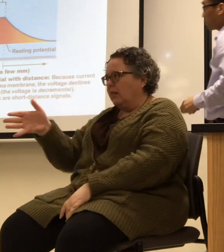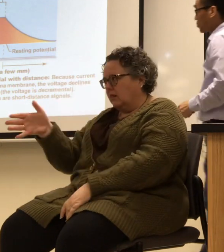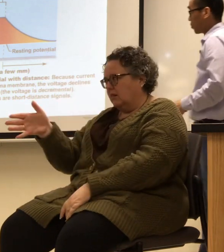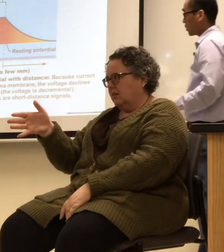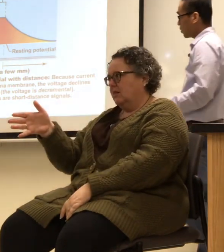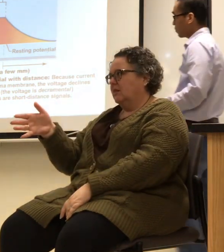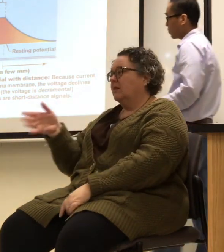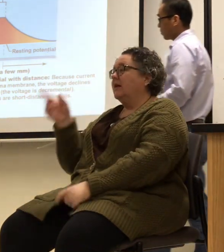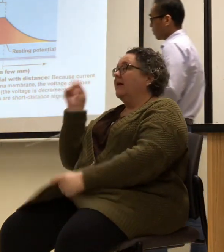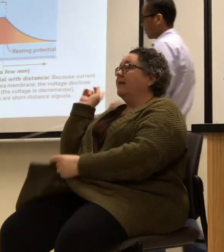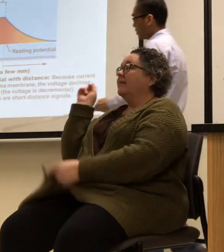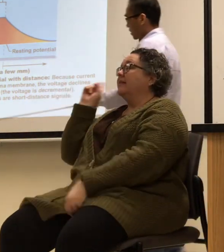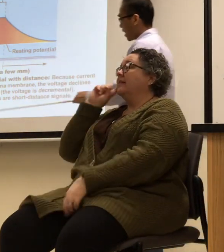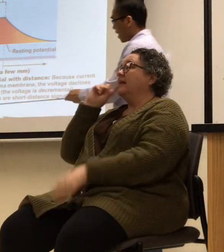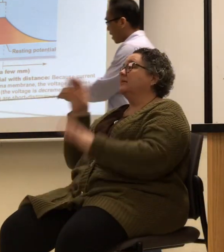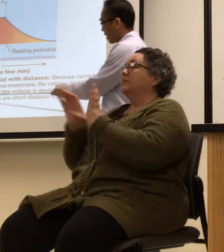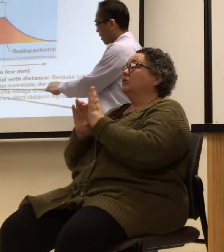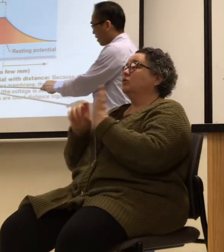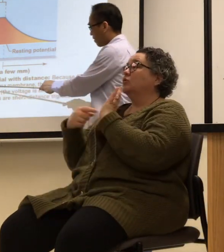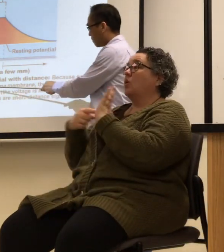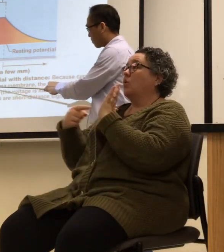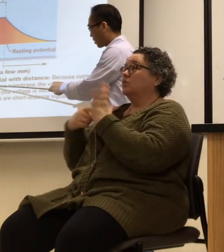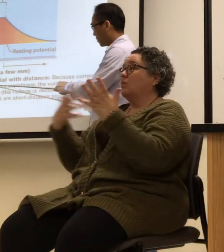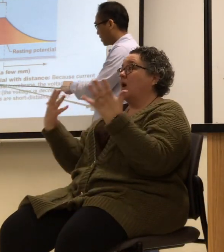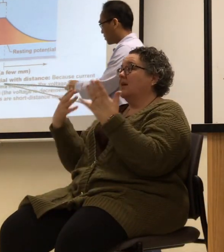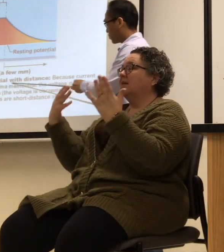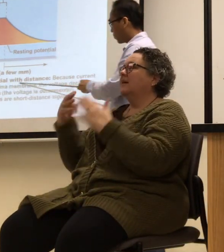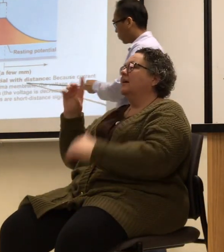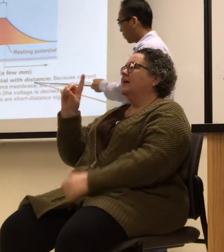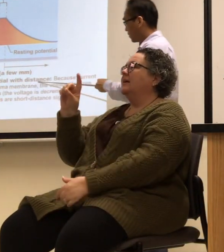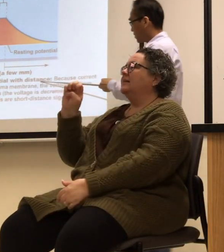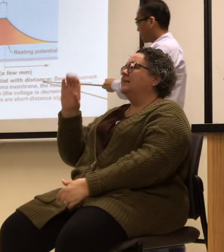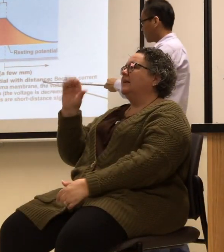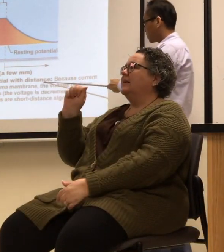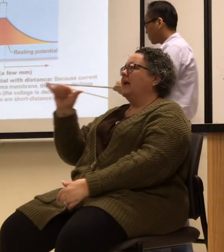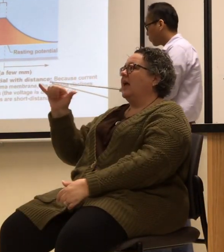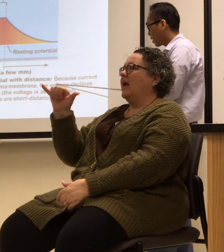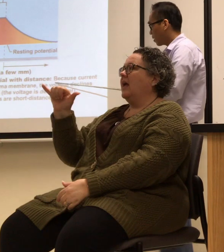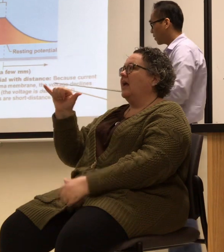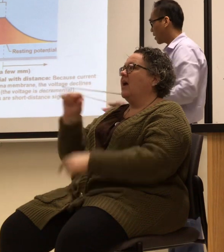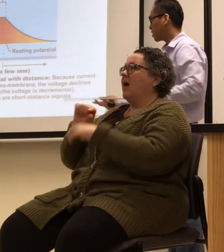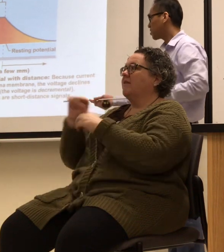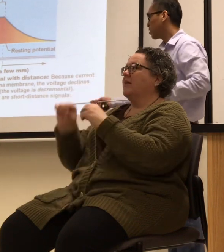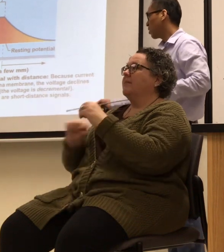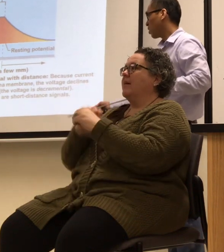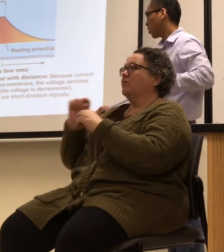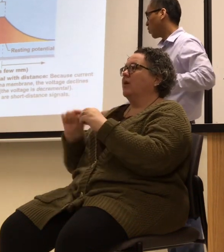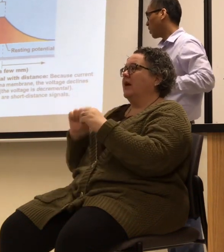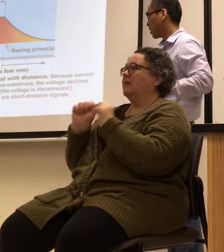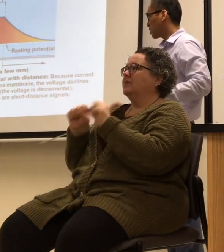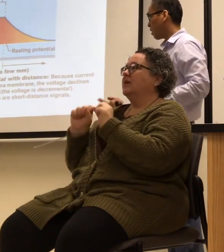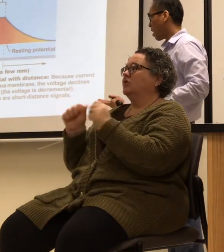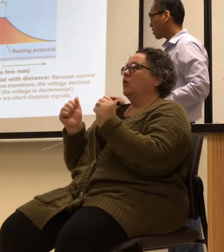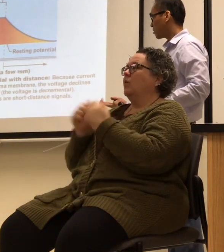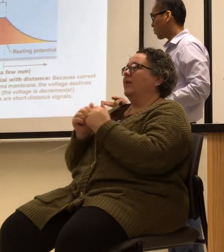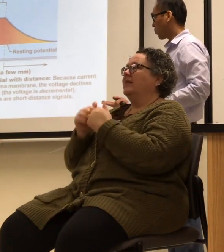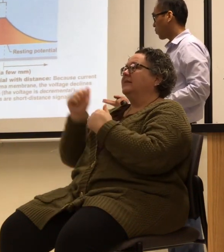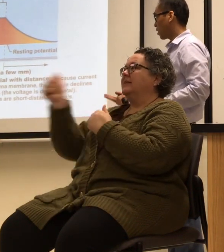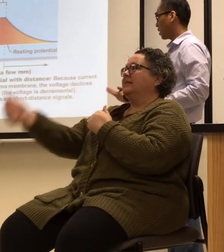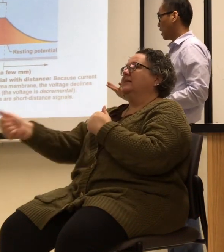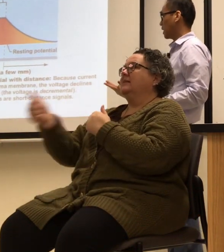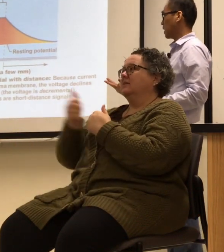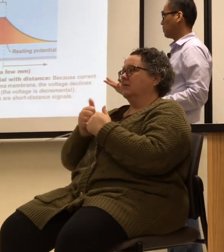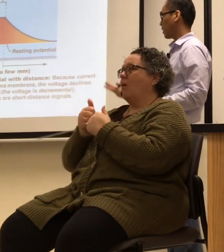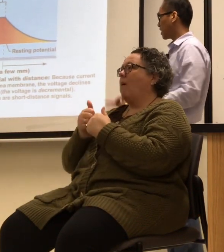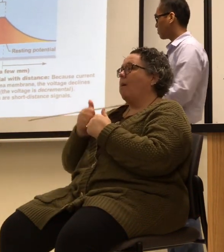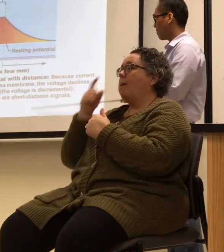It's a figure showing you the decay of membrane potential with distance. Because current is lost through